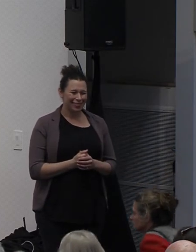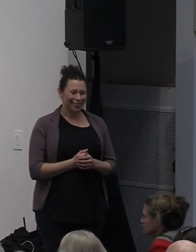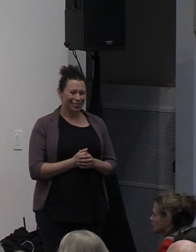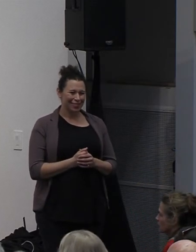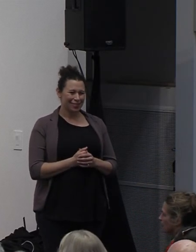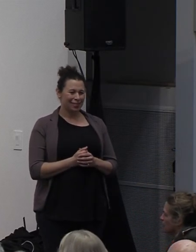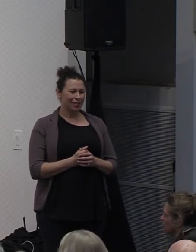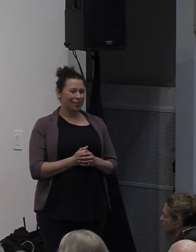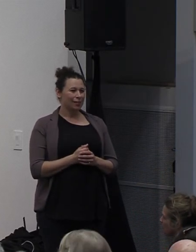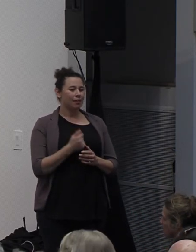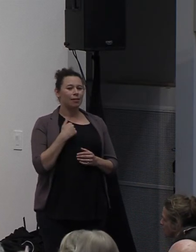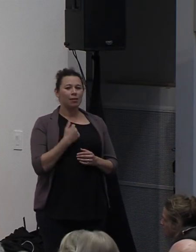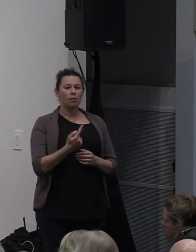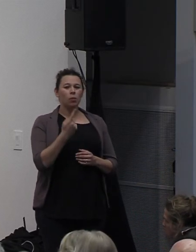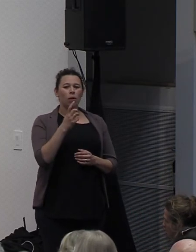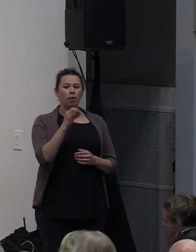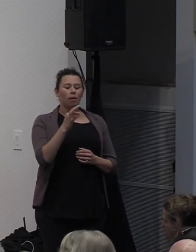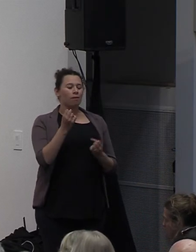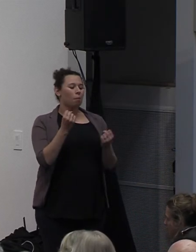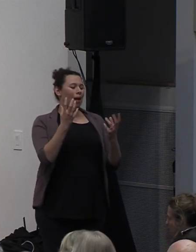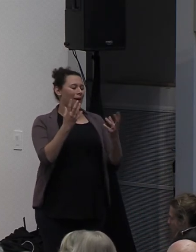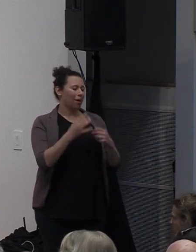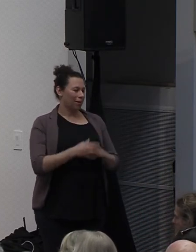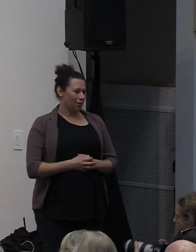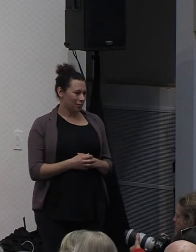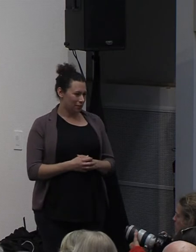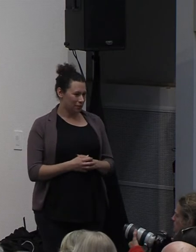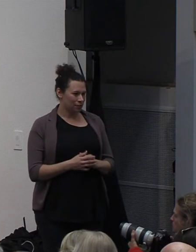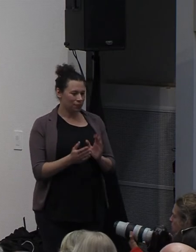I am one of many.